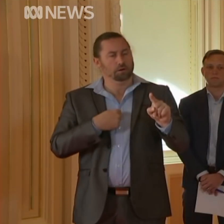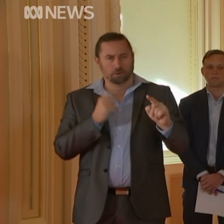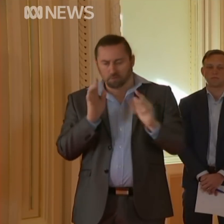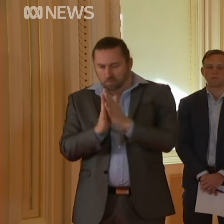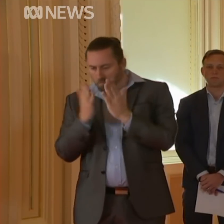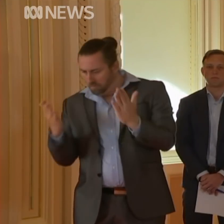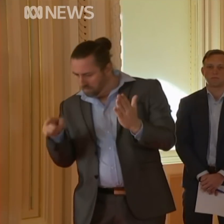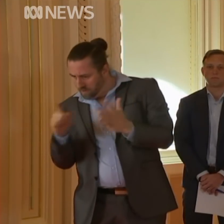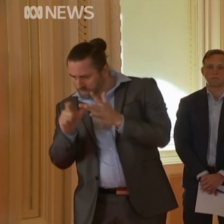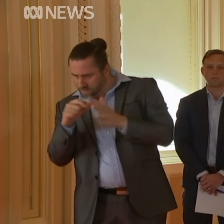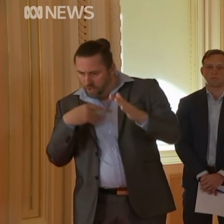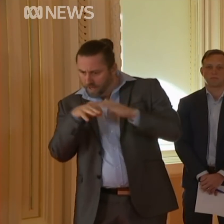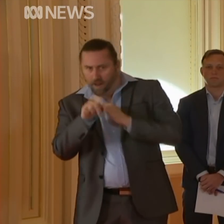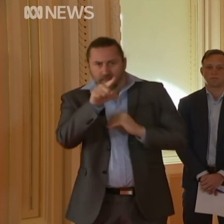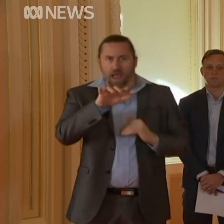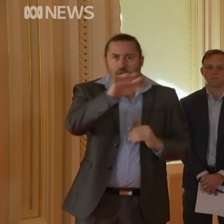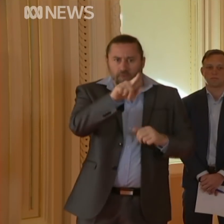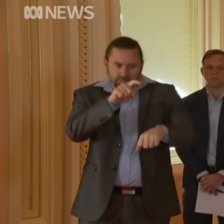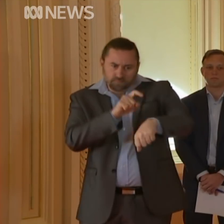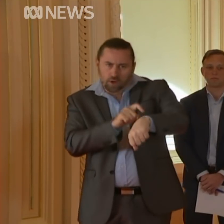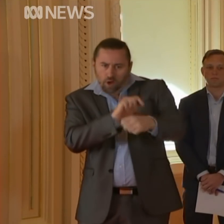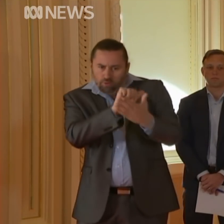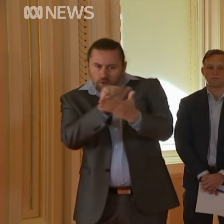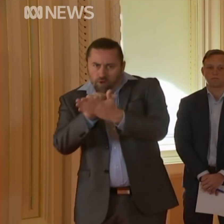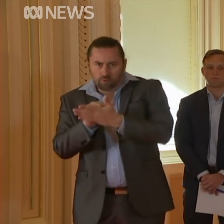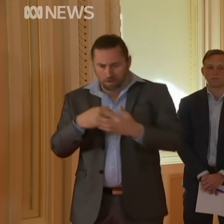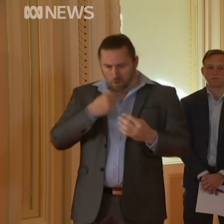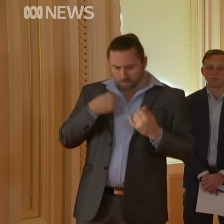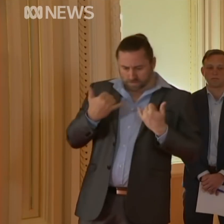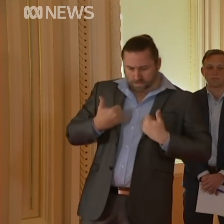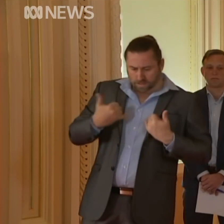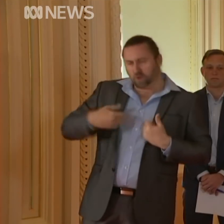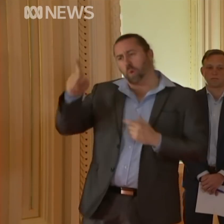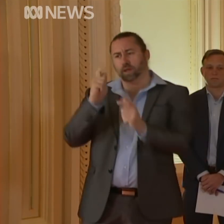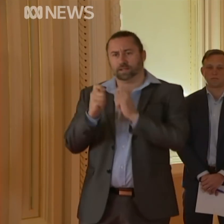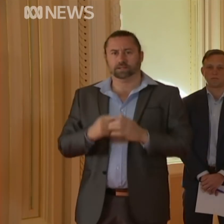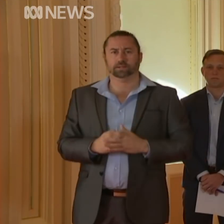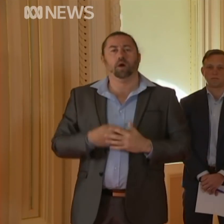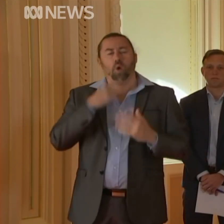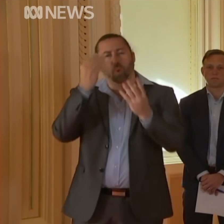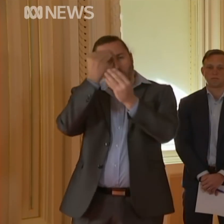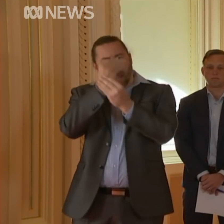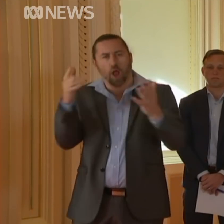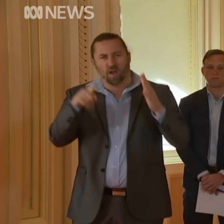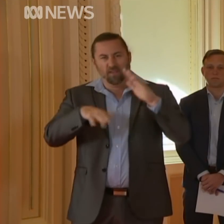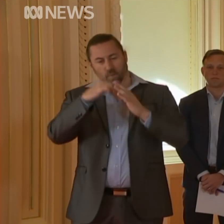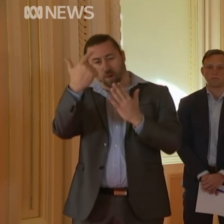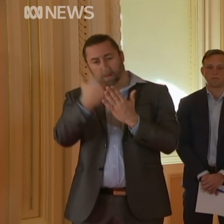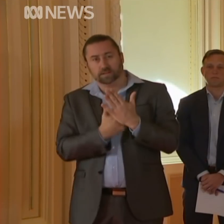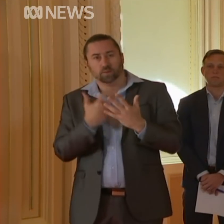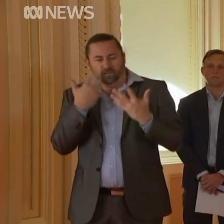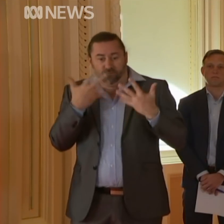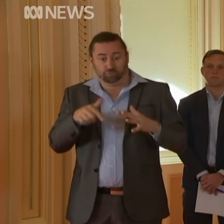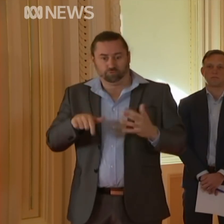also out a community alert to the public to make sure that they are familiar with that. So look, I might leave it there and hand over to Dr